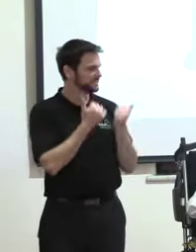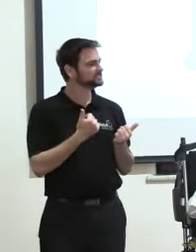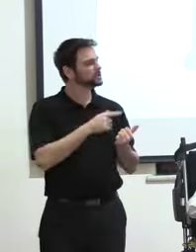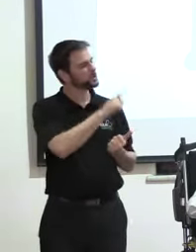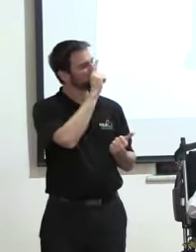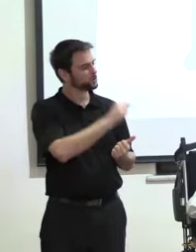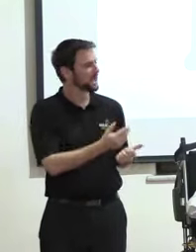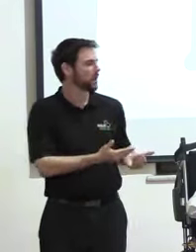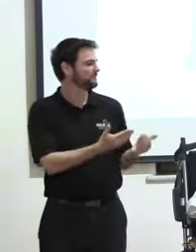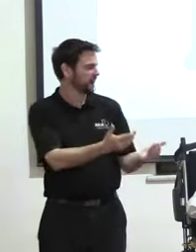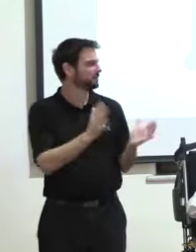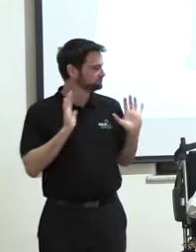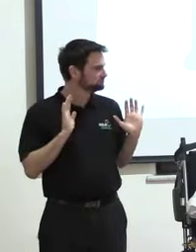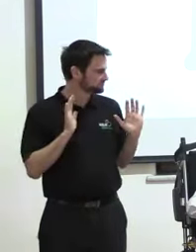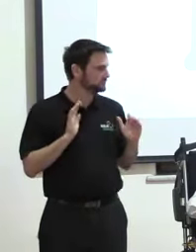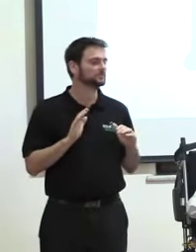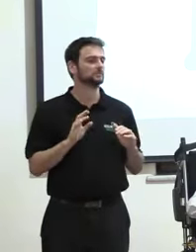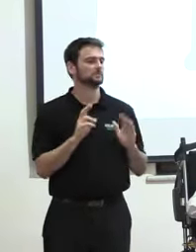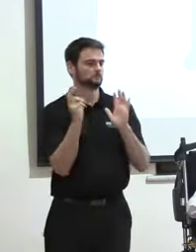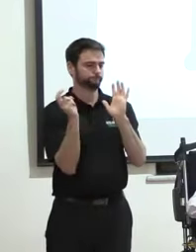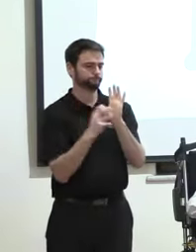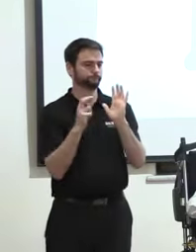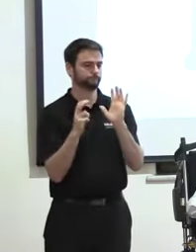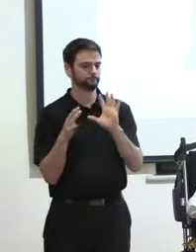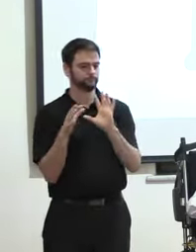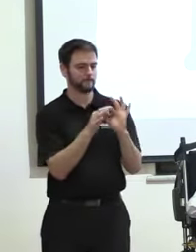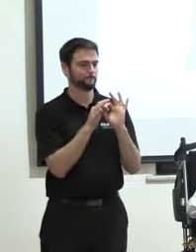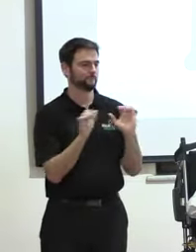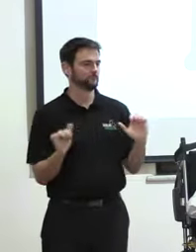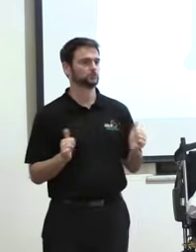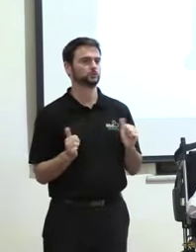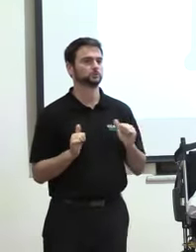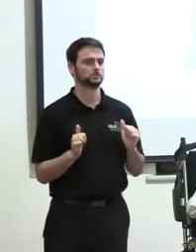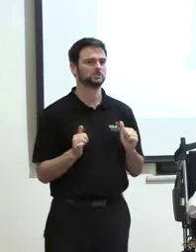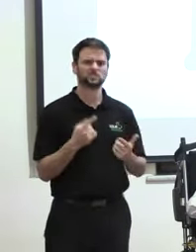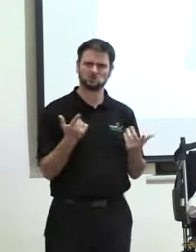these services. So it's a safeguard because they've